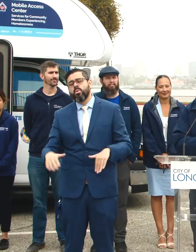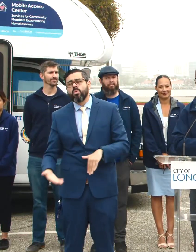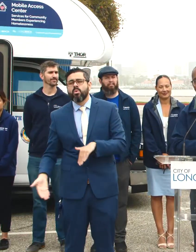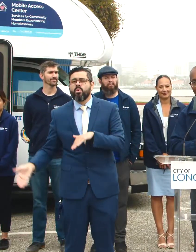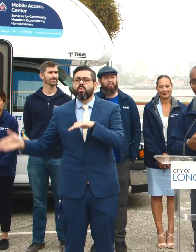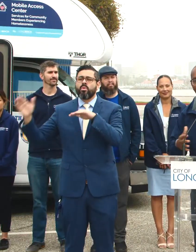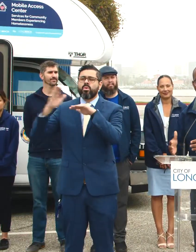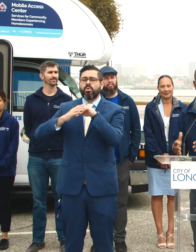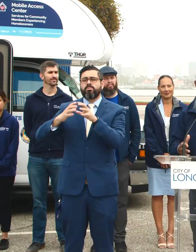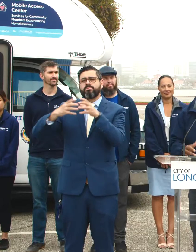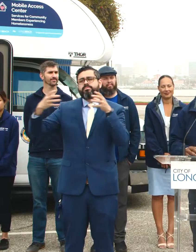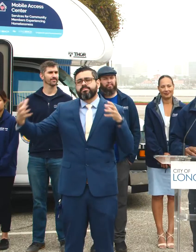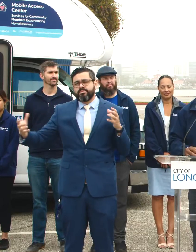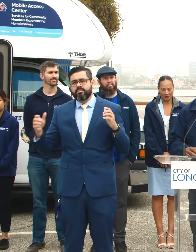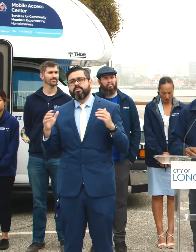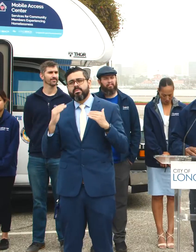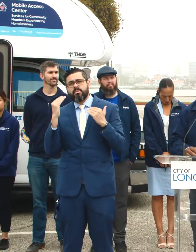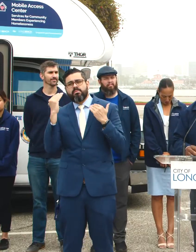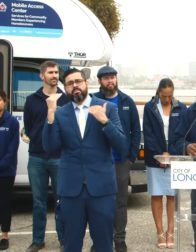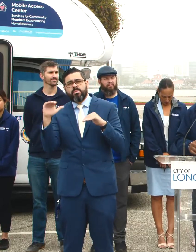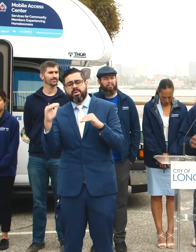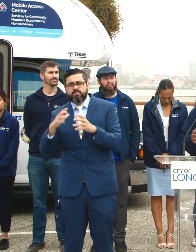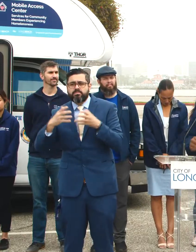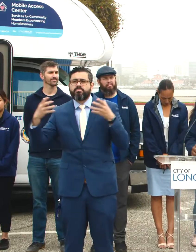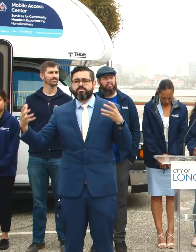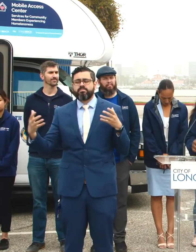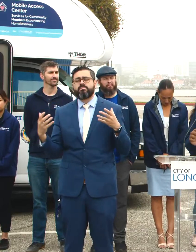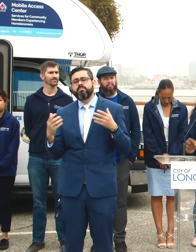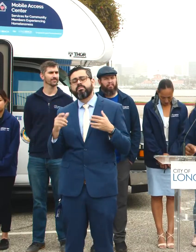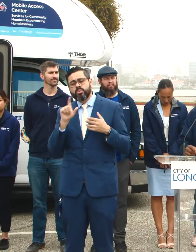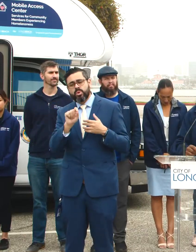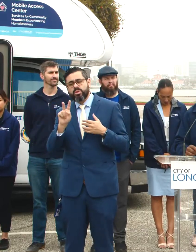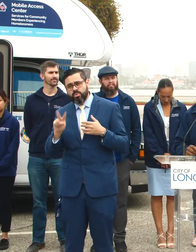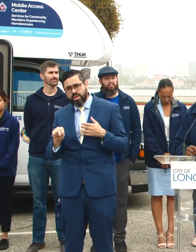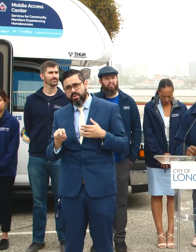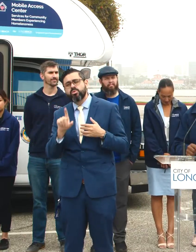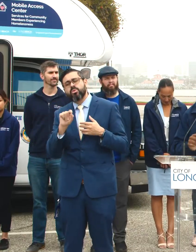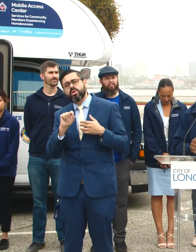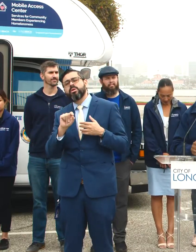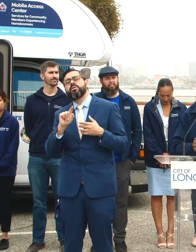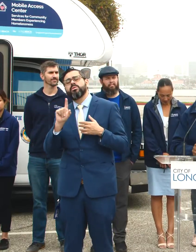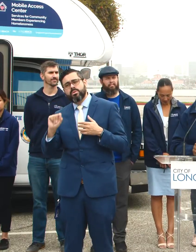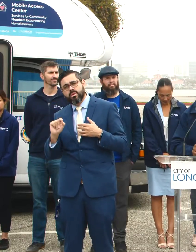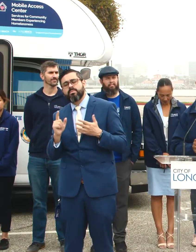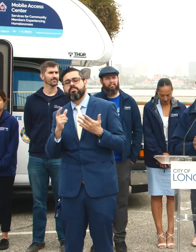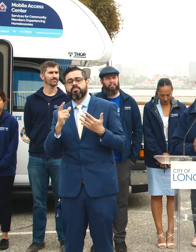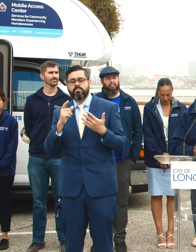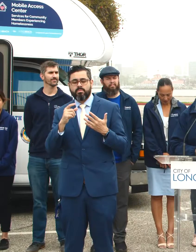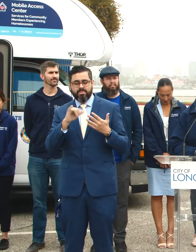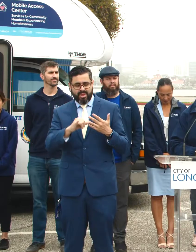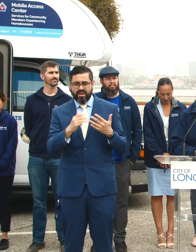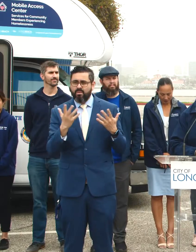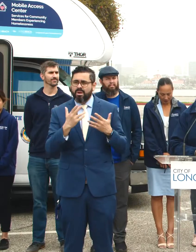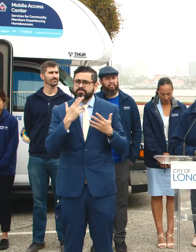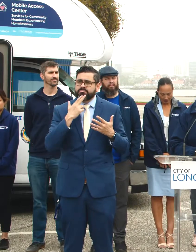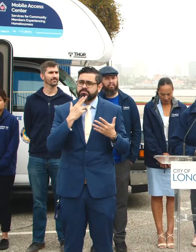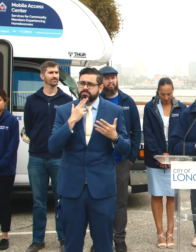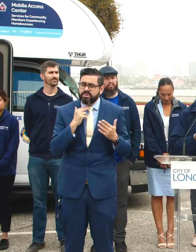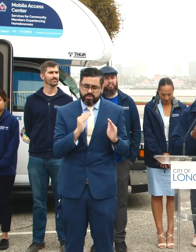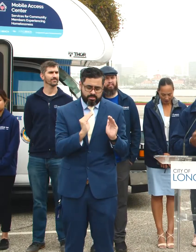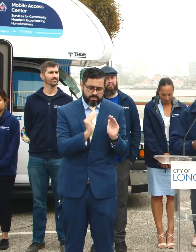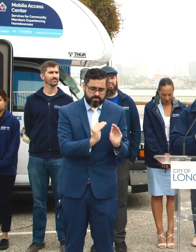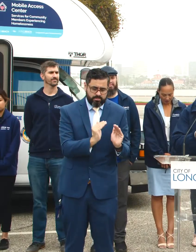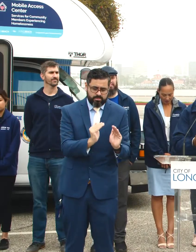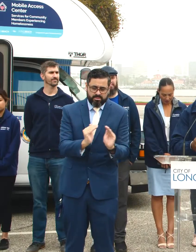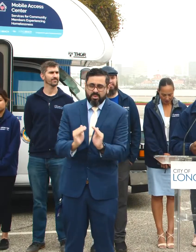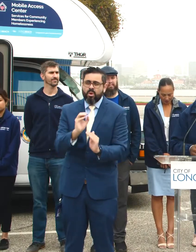significant increase in capacity since 2020. This includes 317 non-congregate interim housing beds